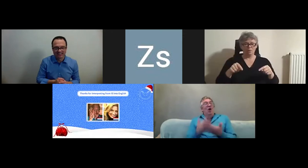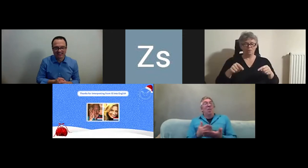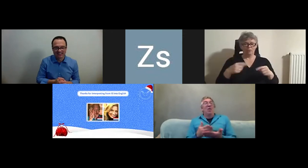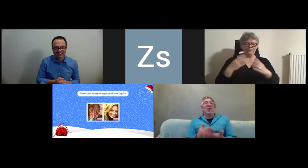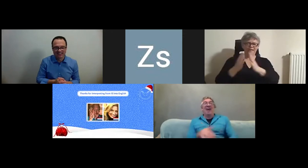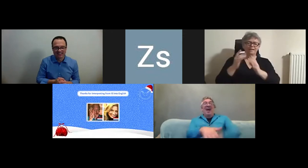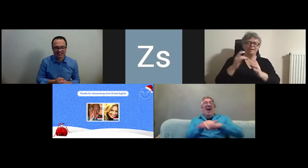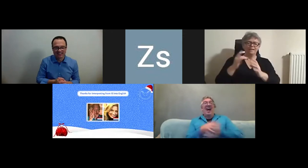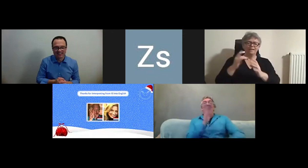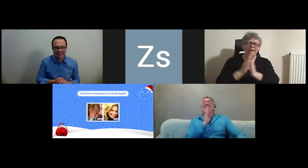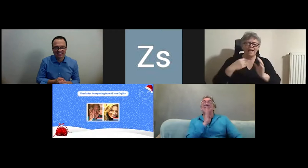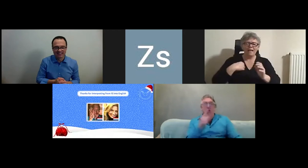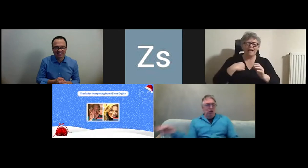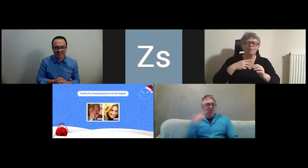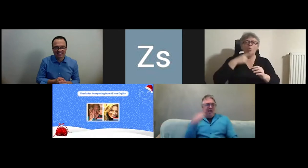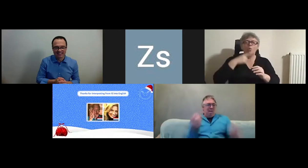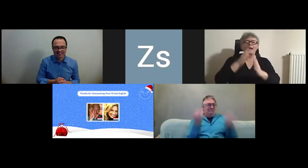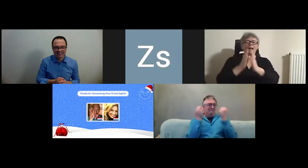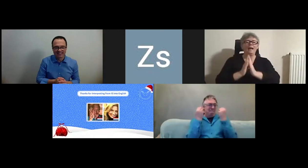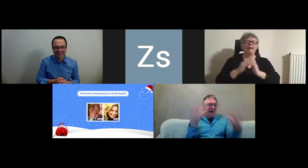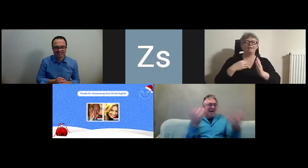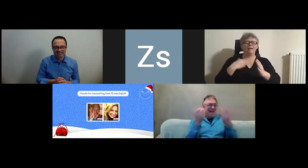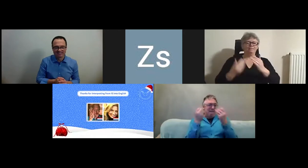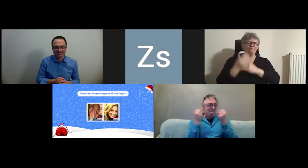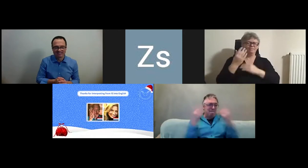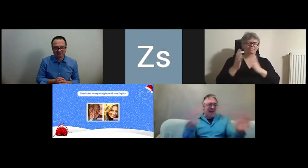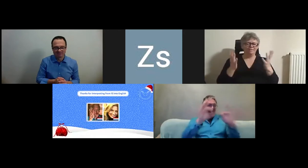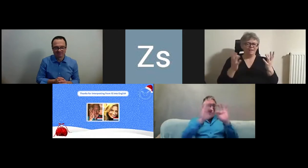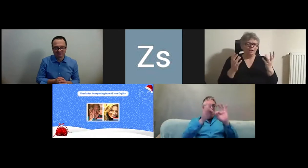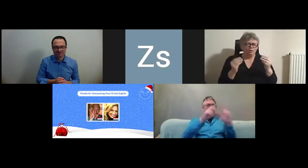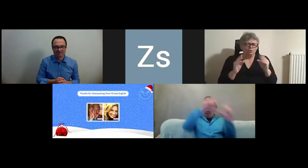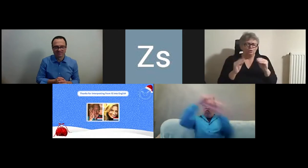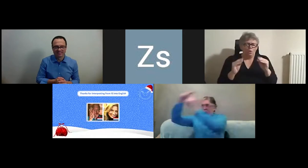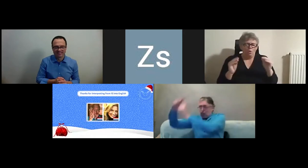I first started to voice for Rufa,